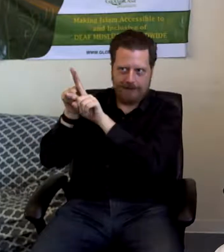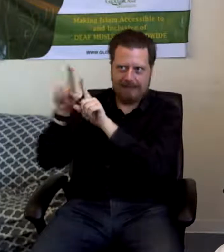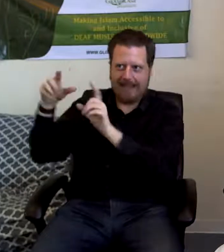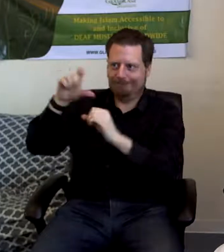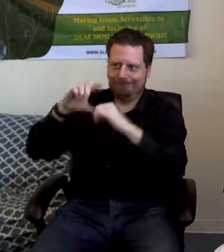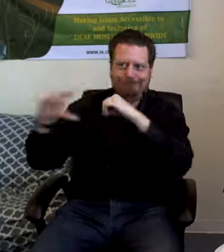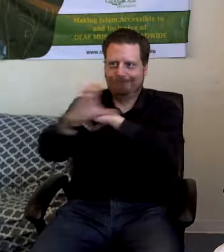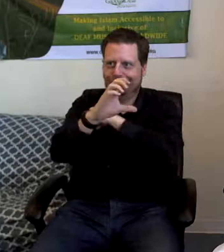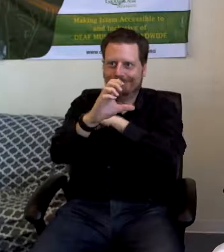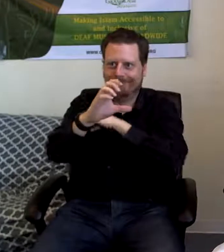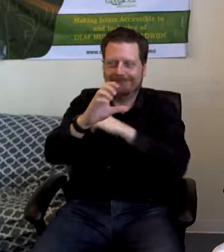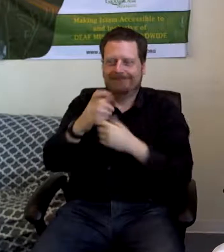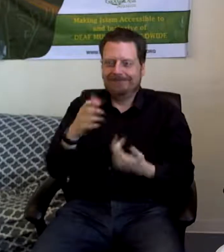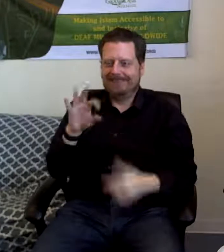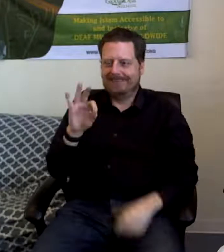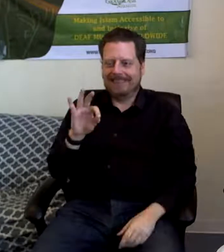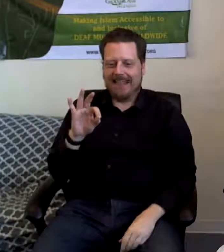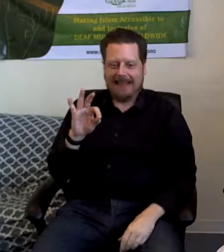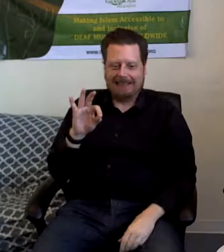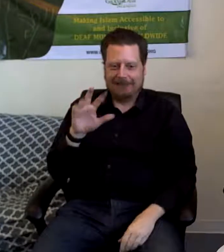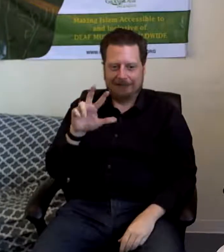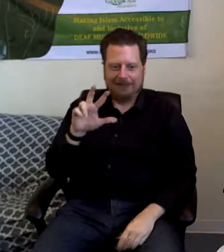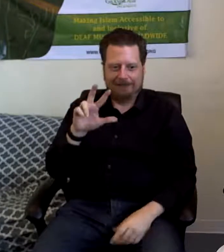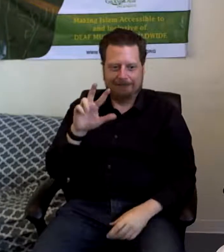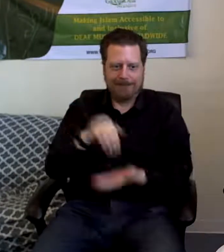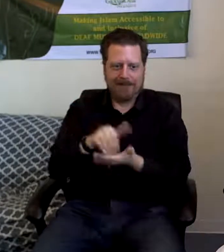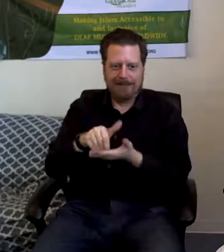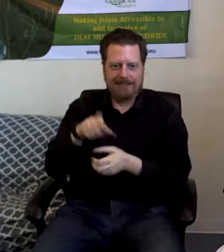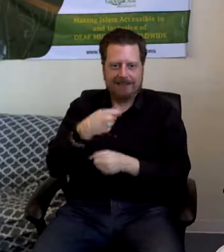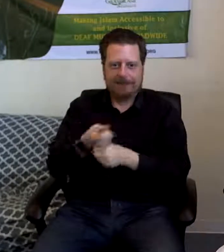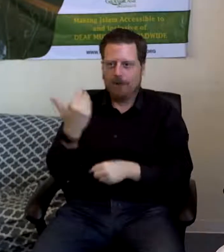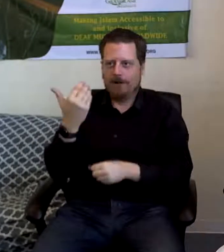only 93 million years away.